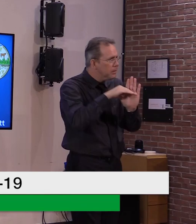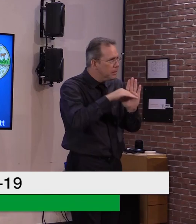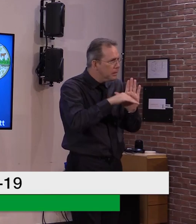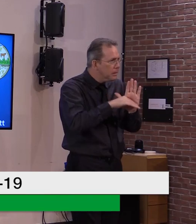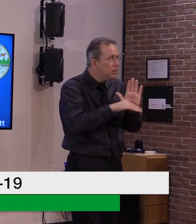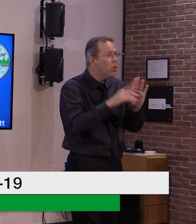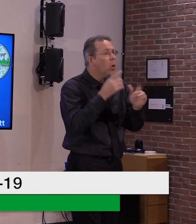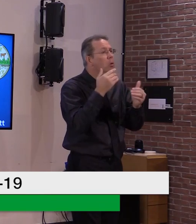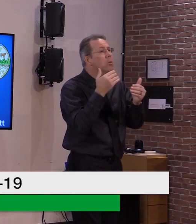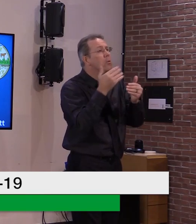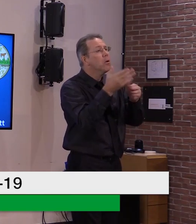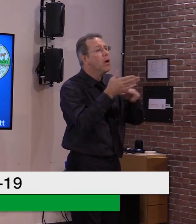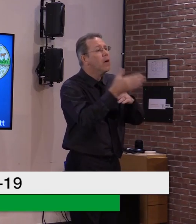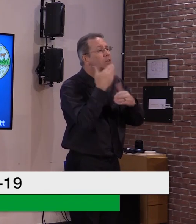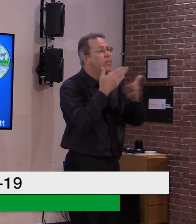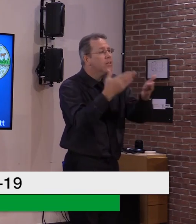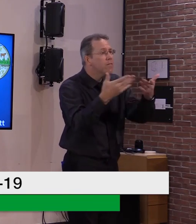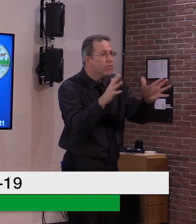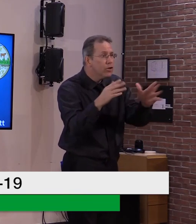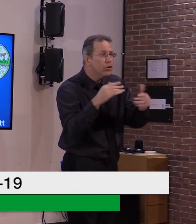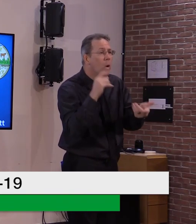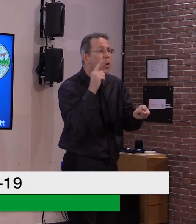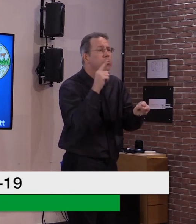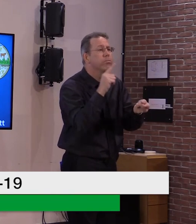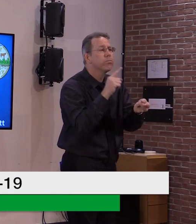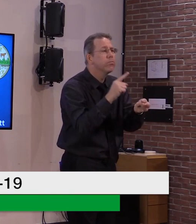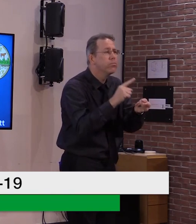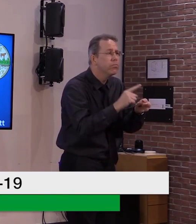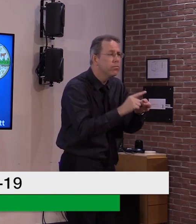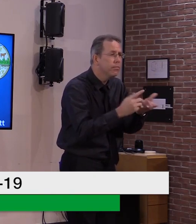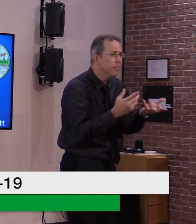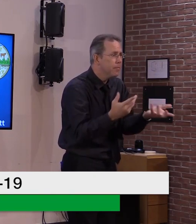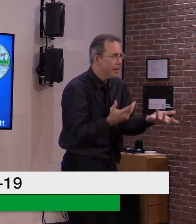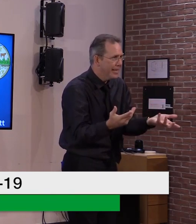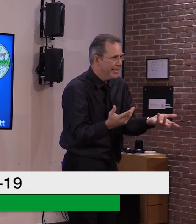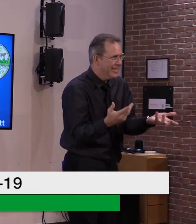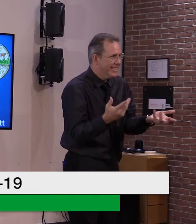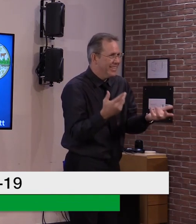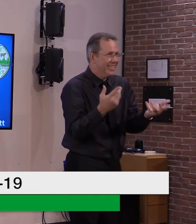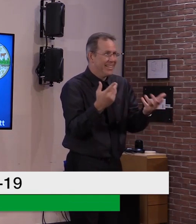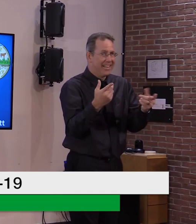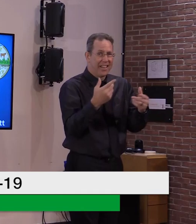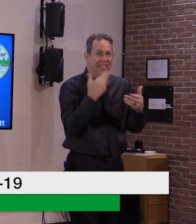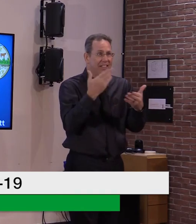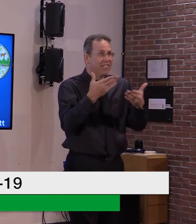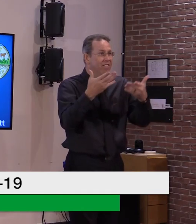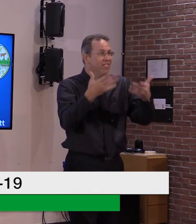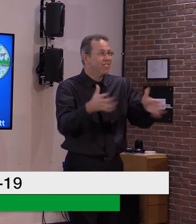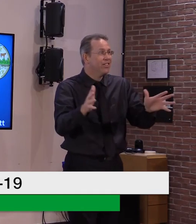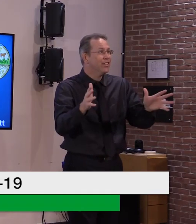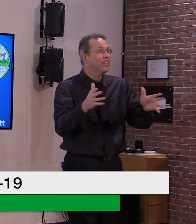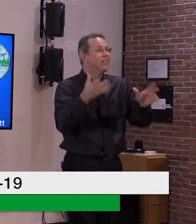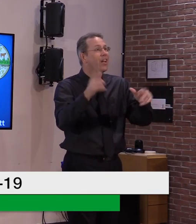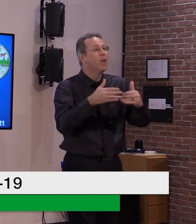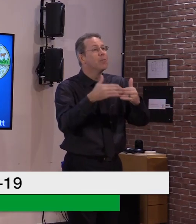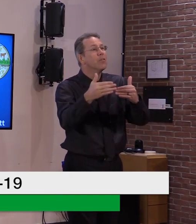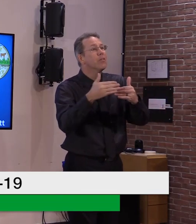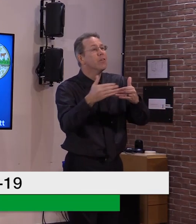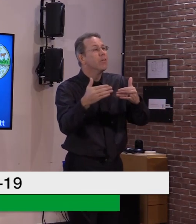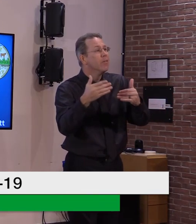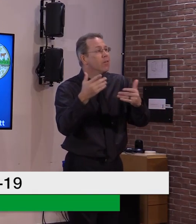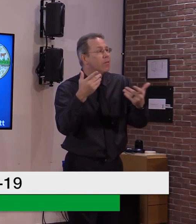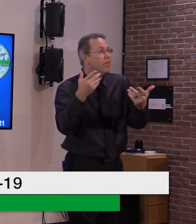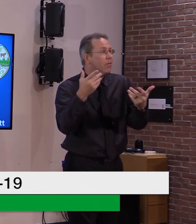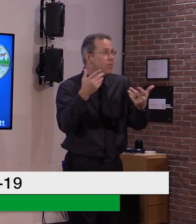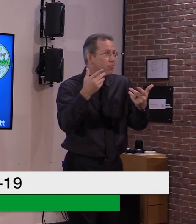downward it will be a week to 10 days or two weeks before we are able to see whether